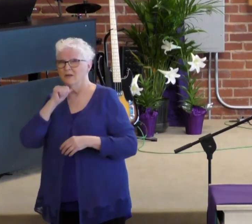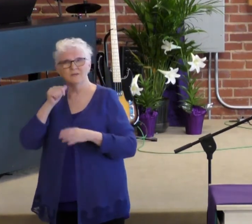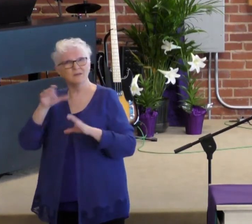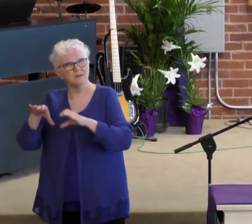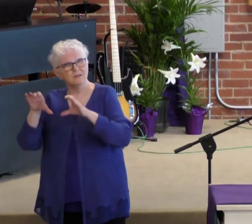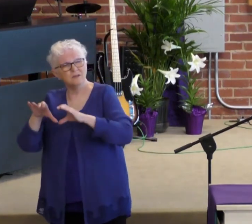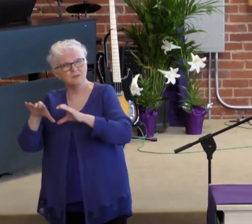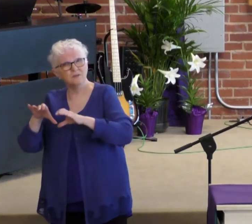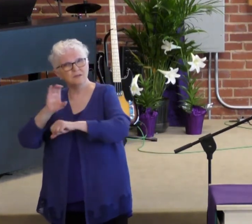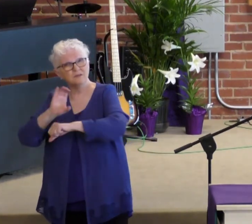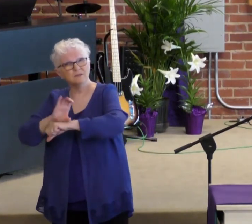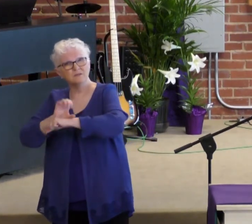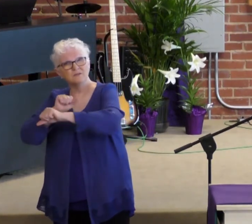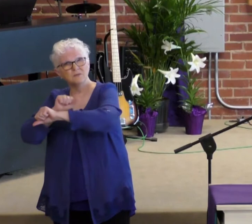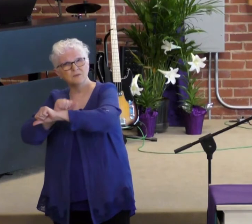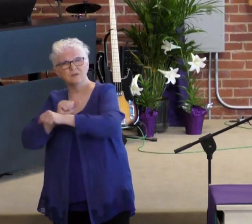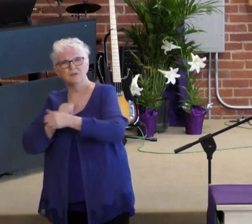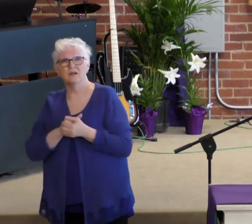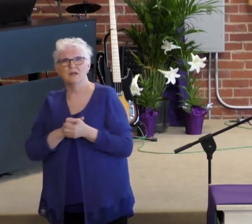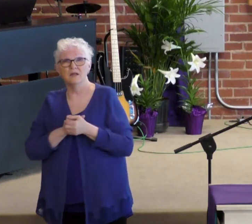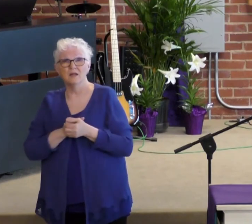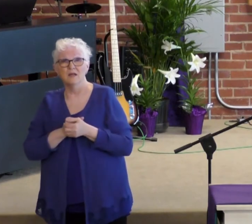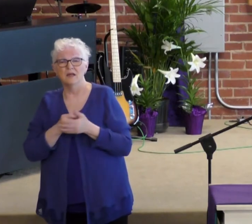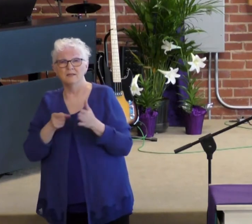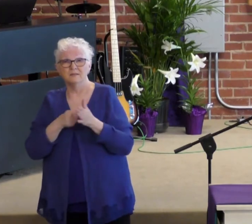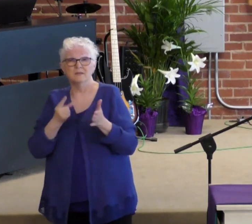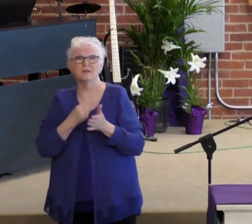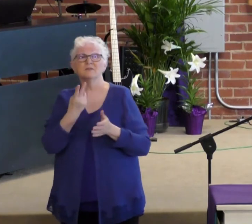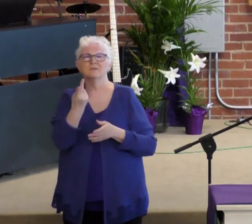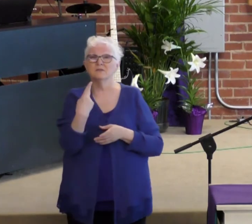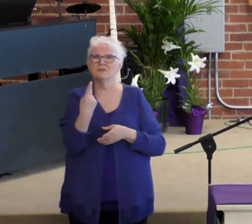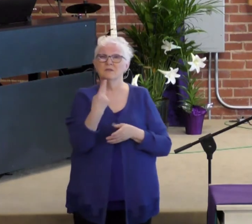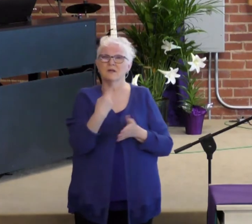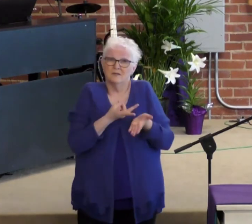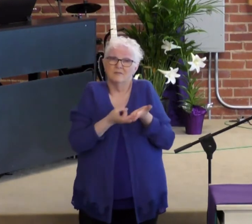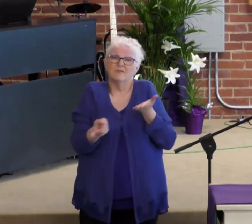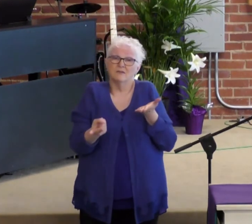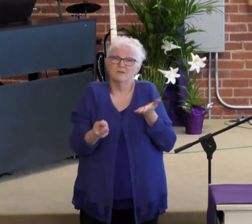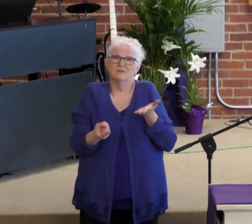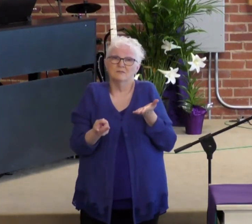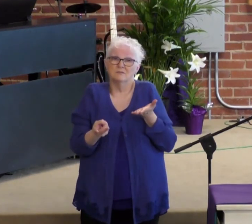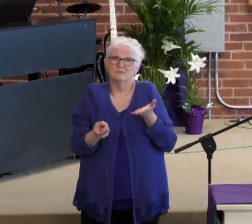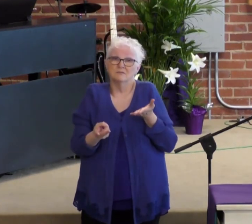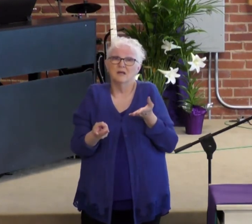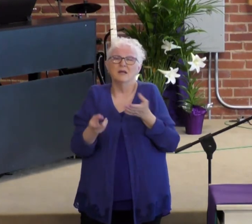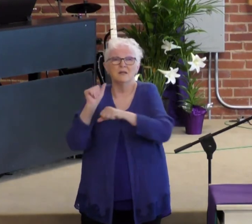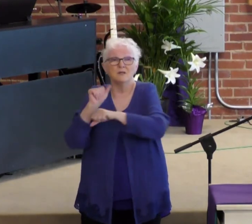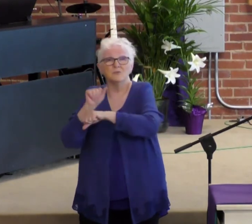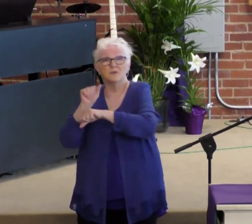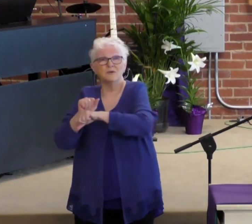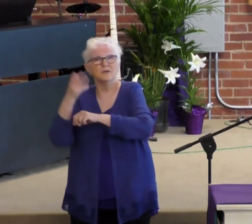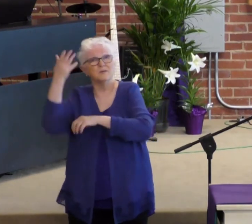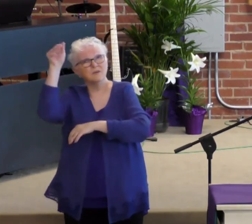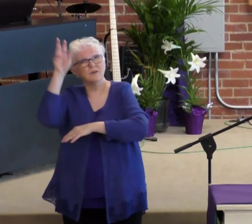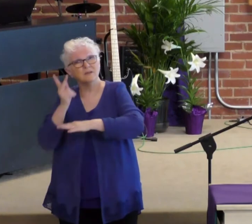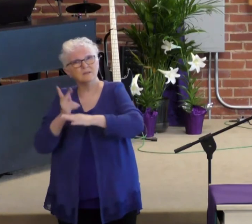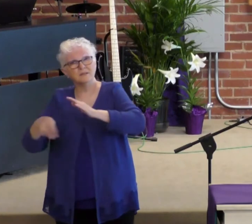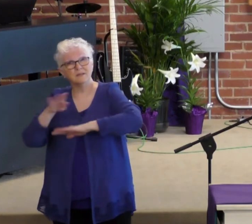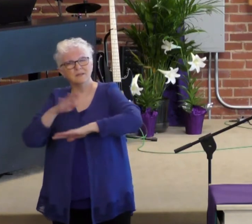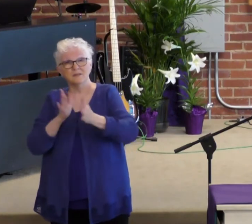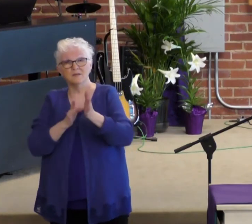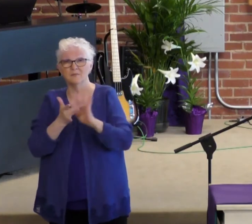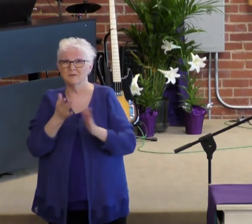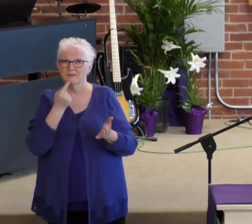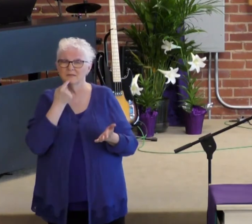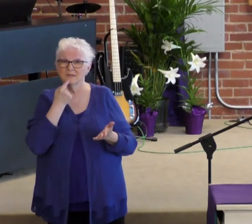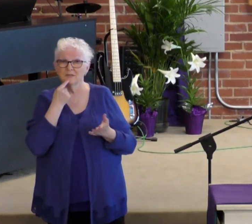there comes times that you and I fail in working for the kingdom of God. The Bible says, look